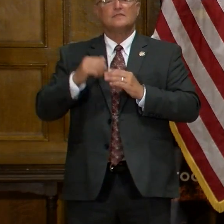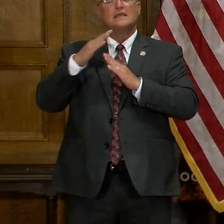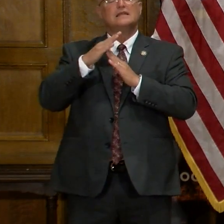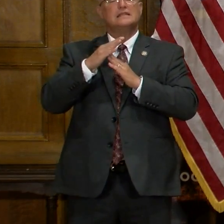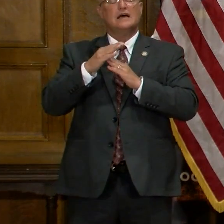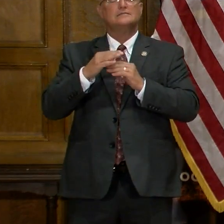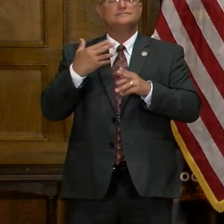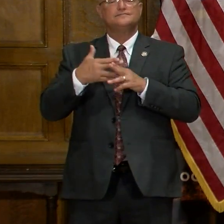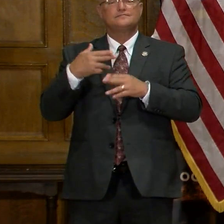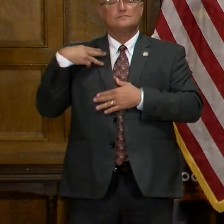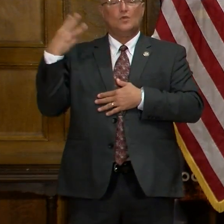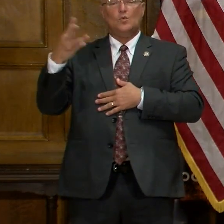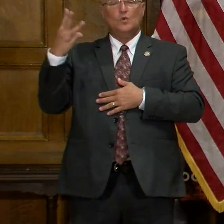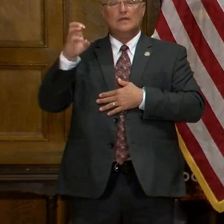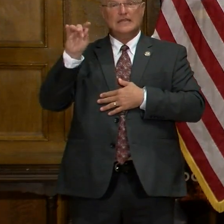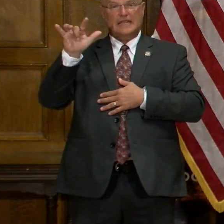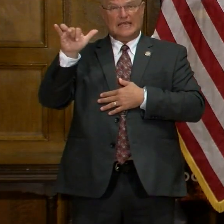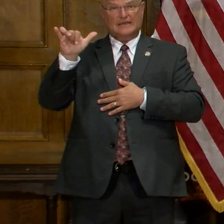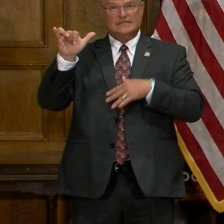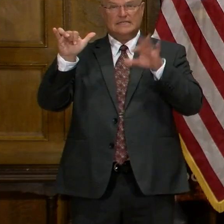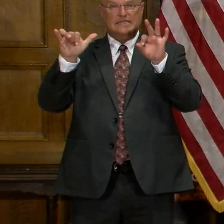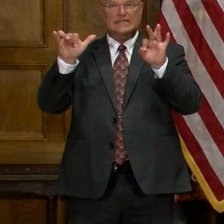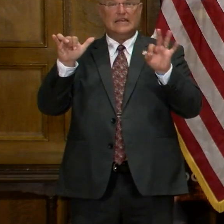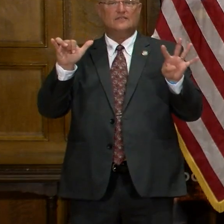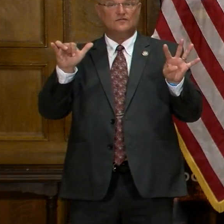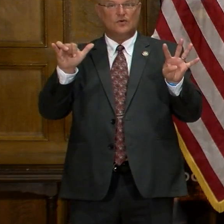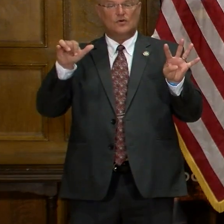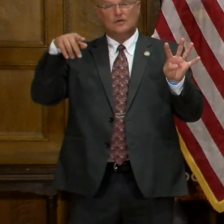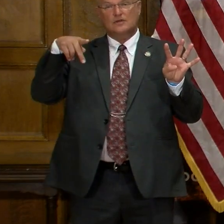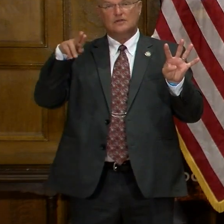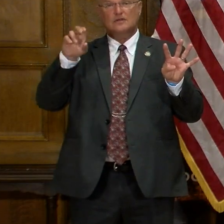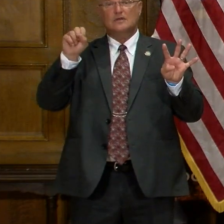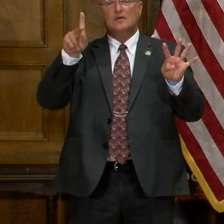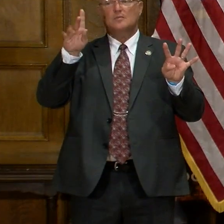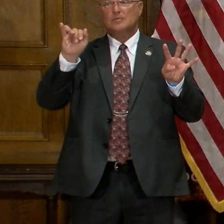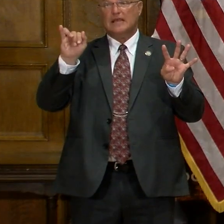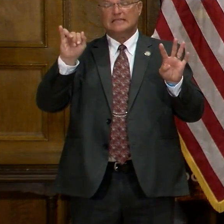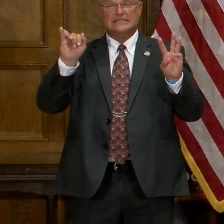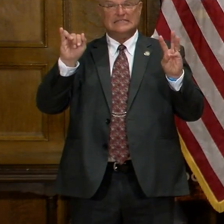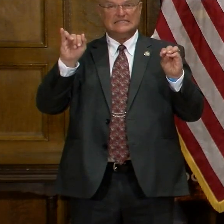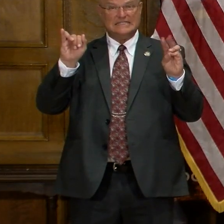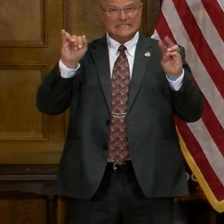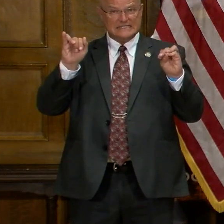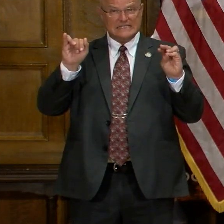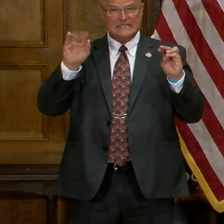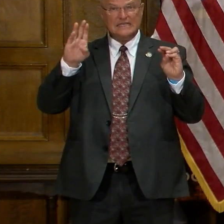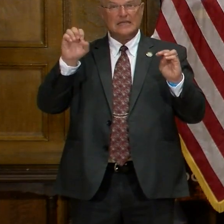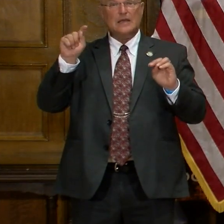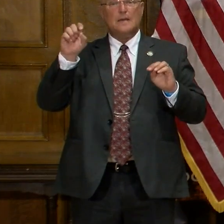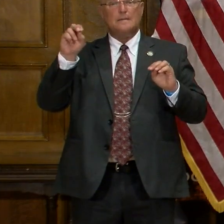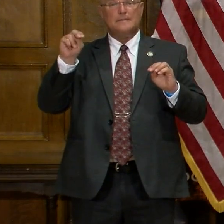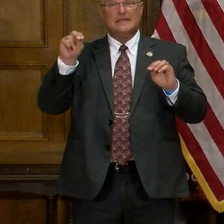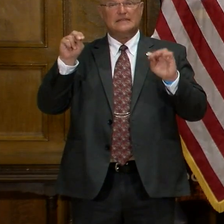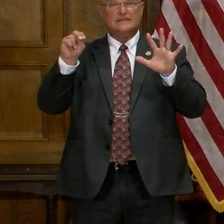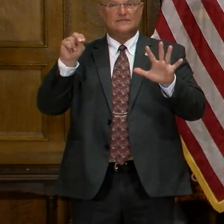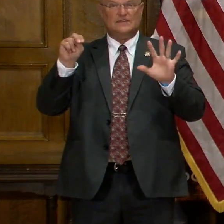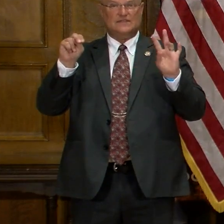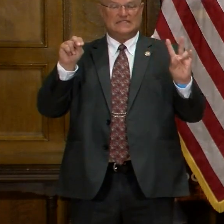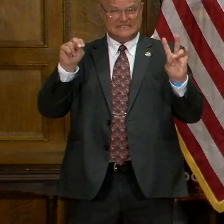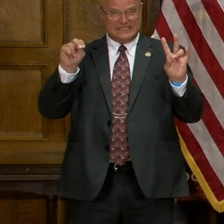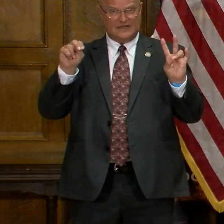top counties was Washington County with 94, Pulaski County with 60, Benton County with